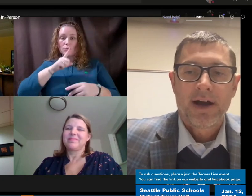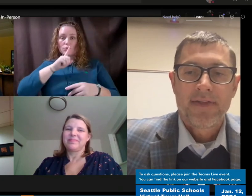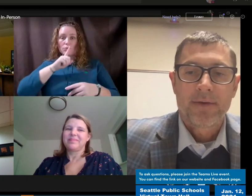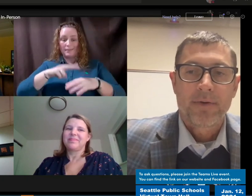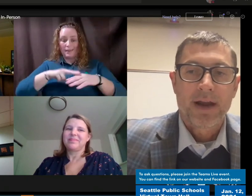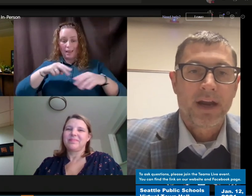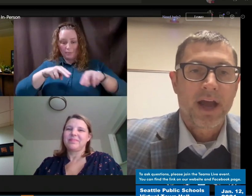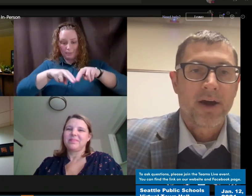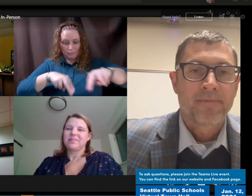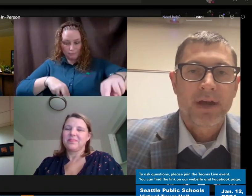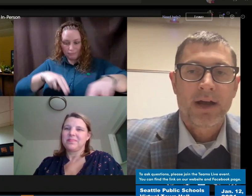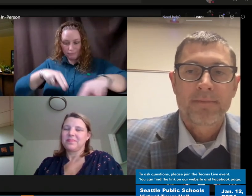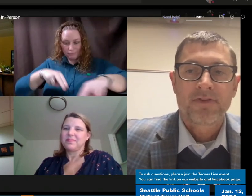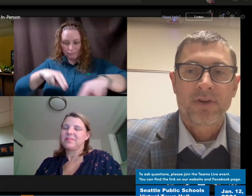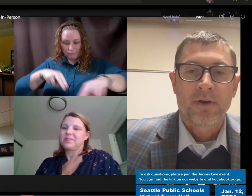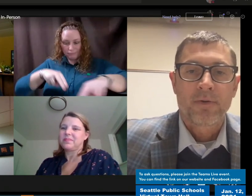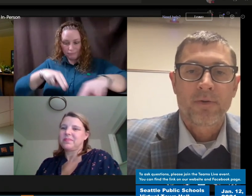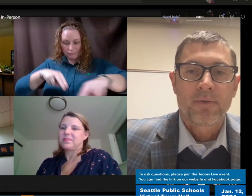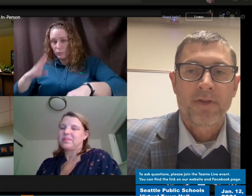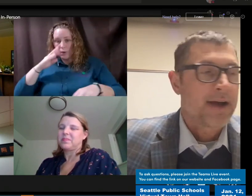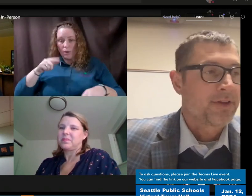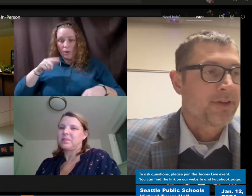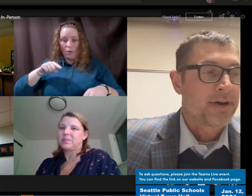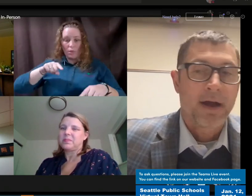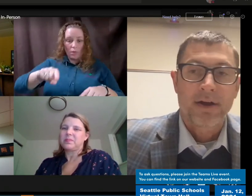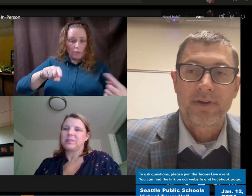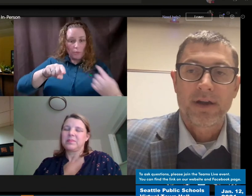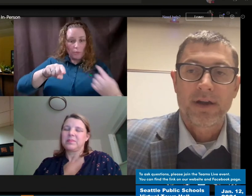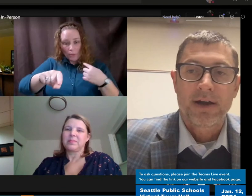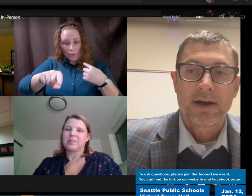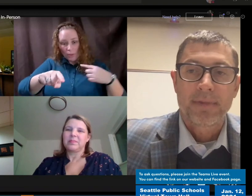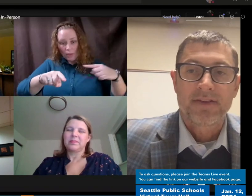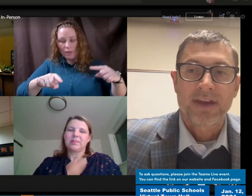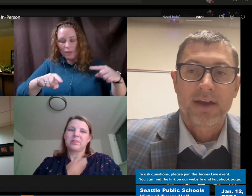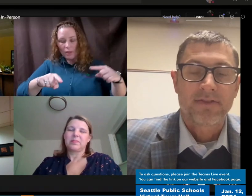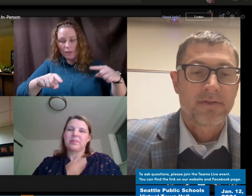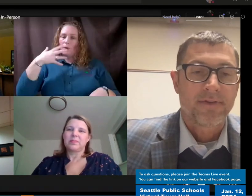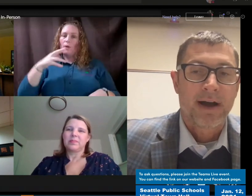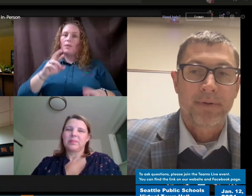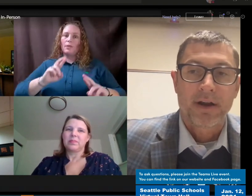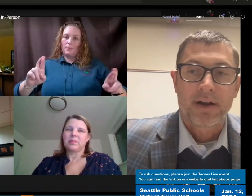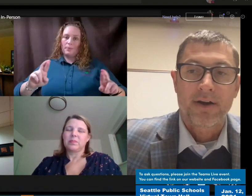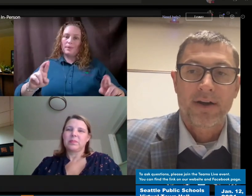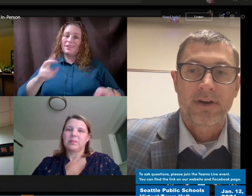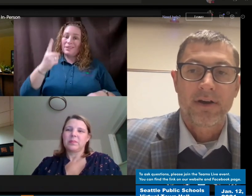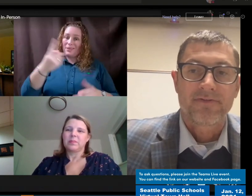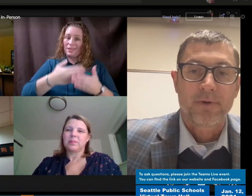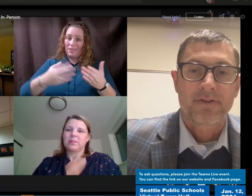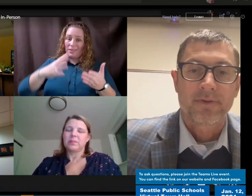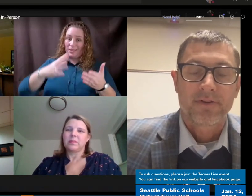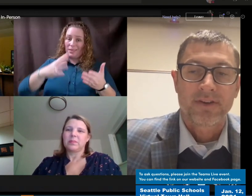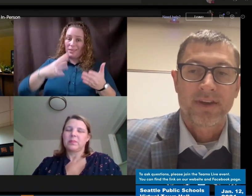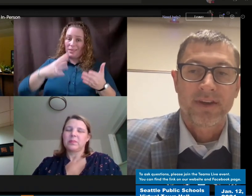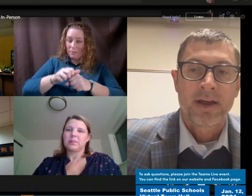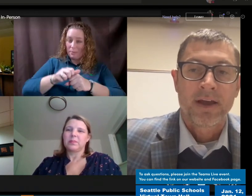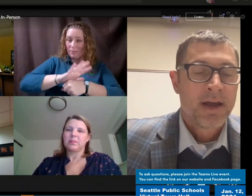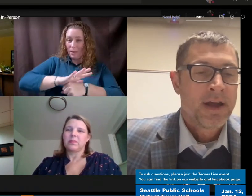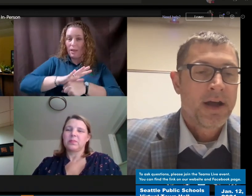And then we're ready to go. And so one thing I've learned about COVID in this case of operating across 104 schools, they